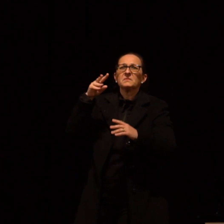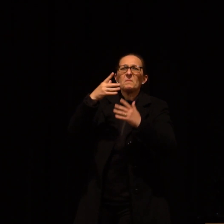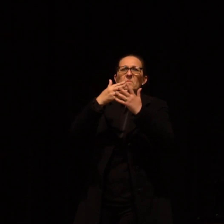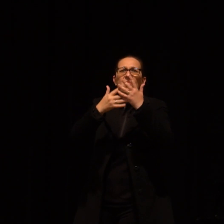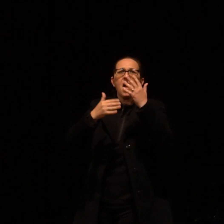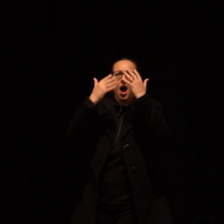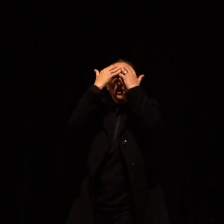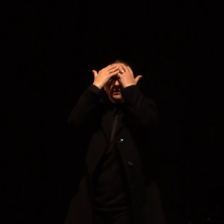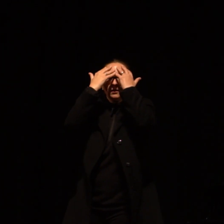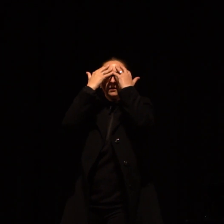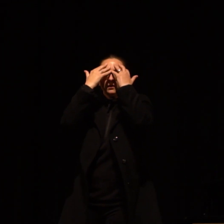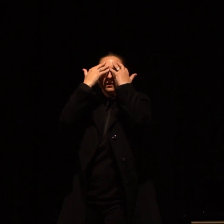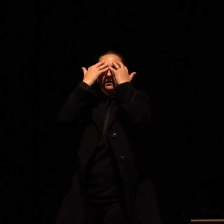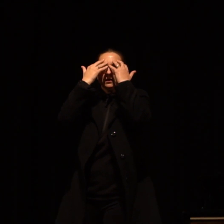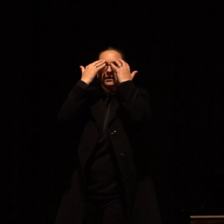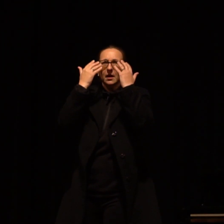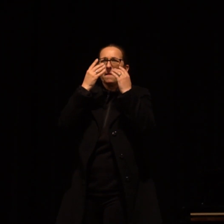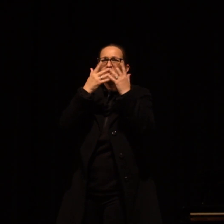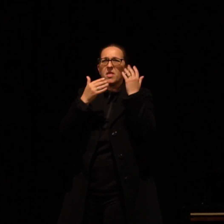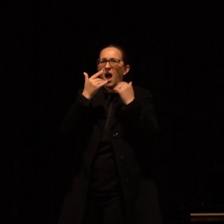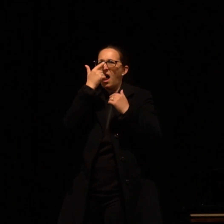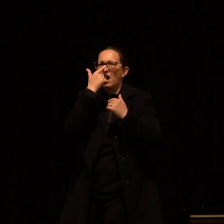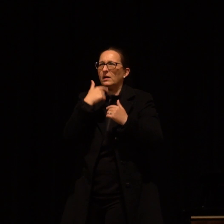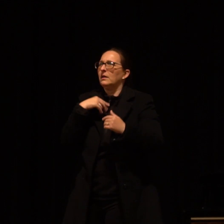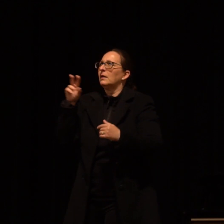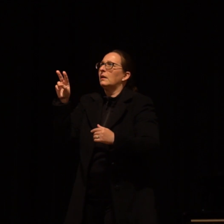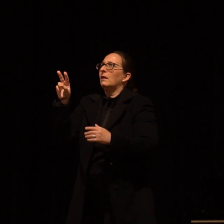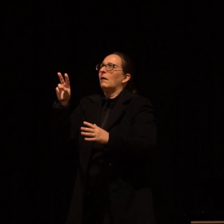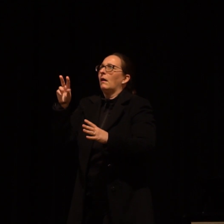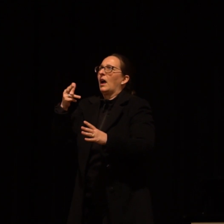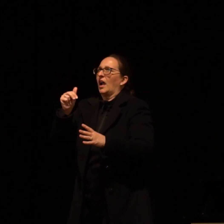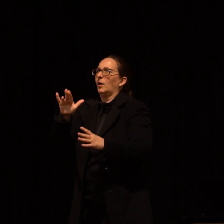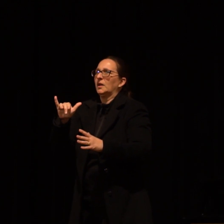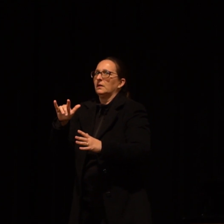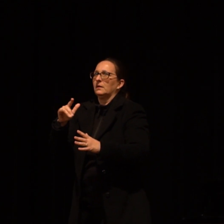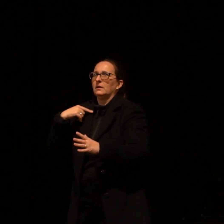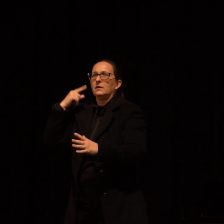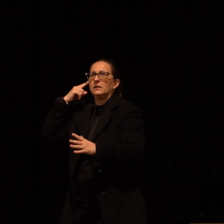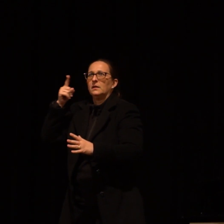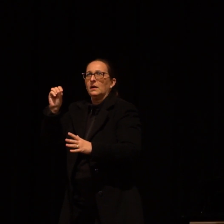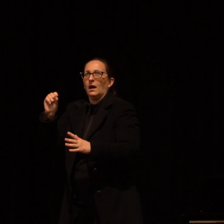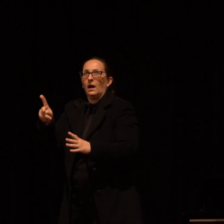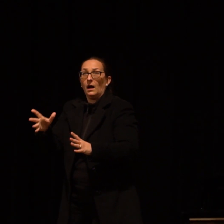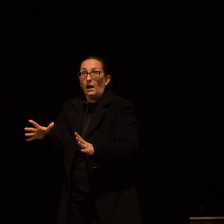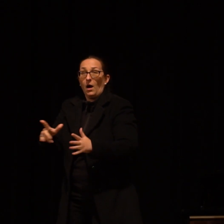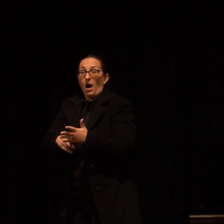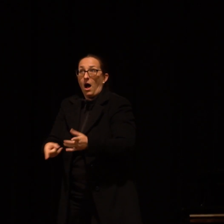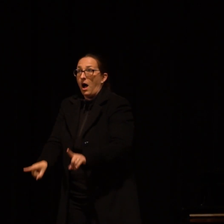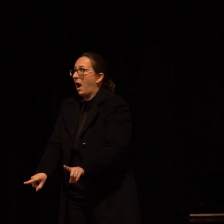missing? There's blood. There's blood on his face and in his eyes. I